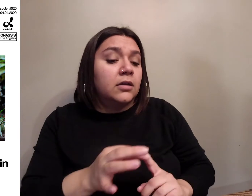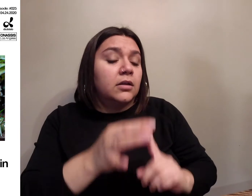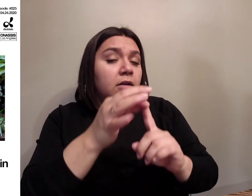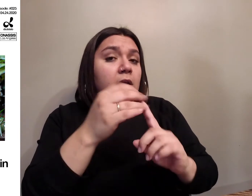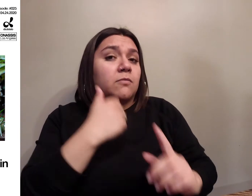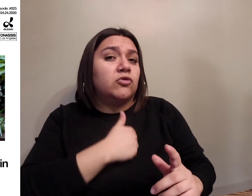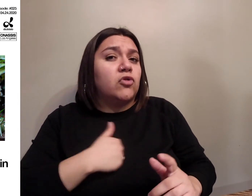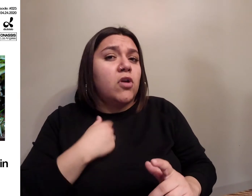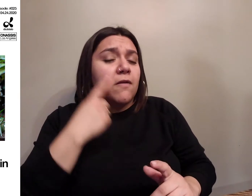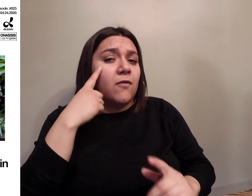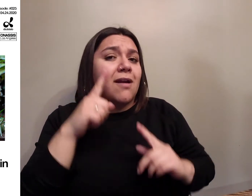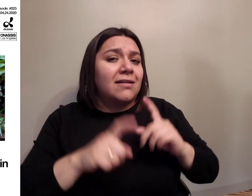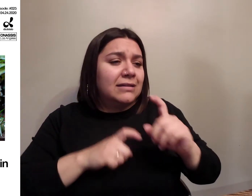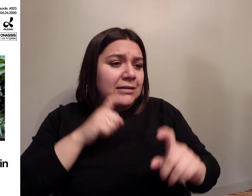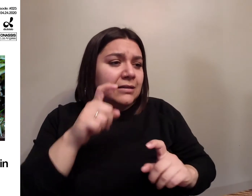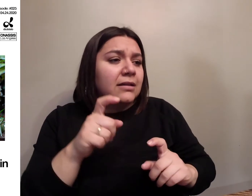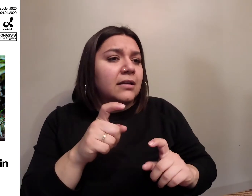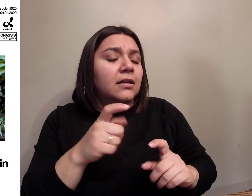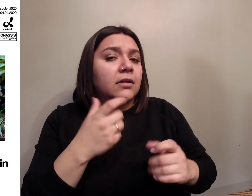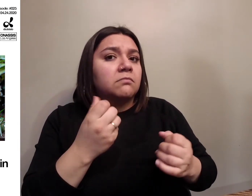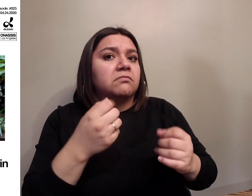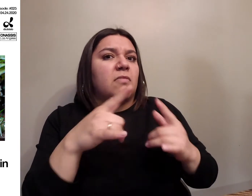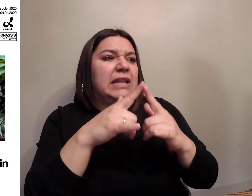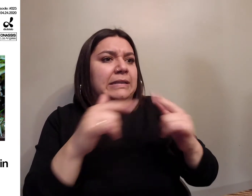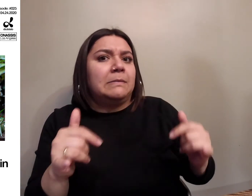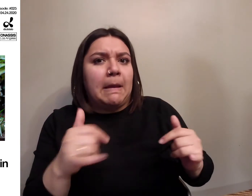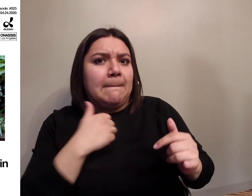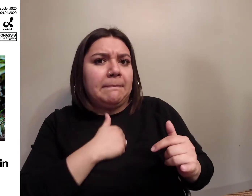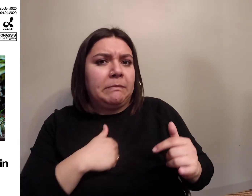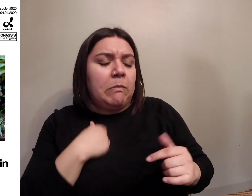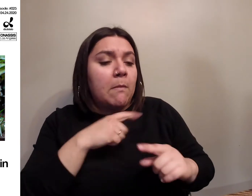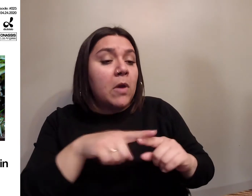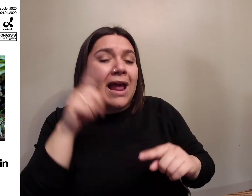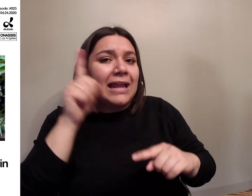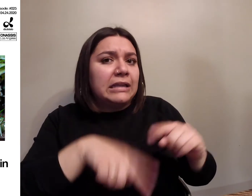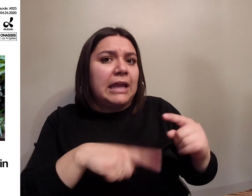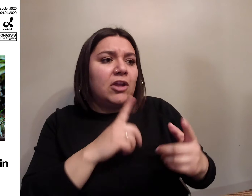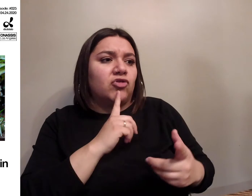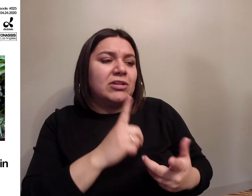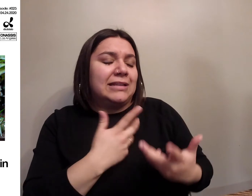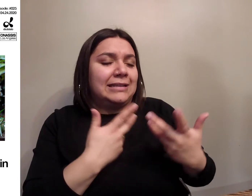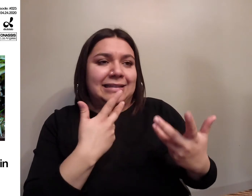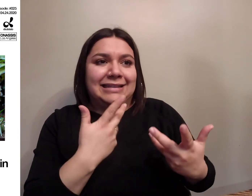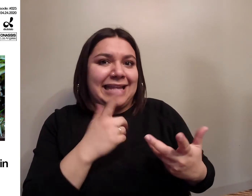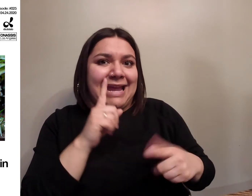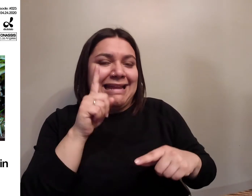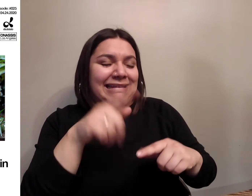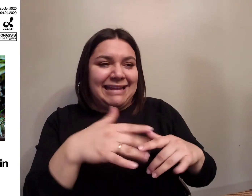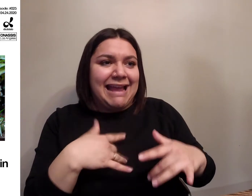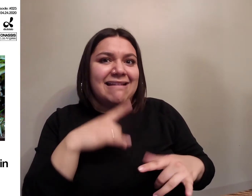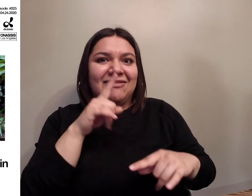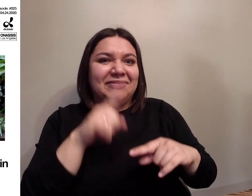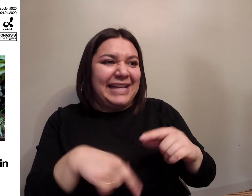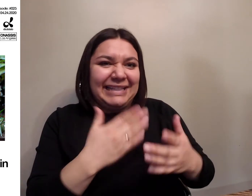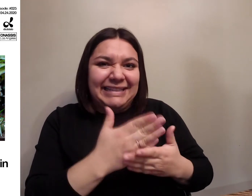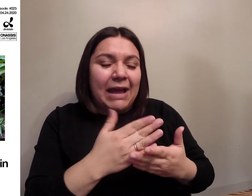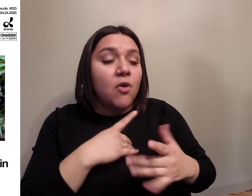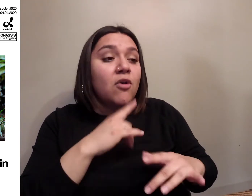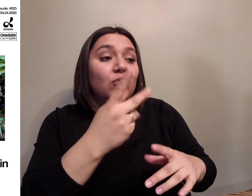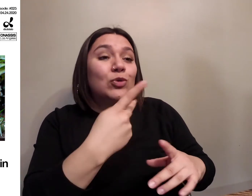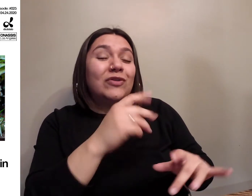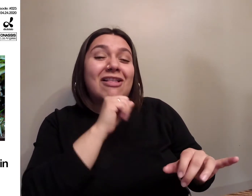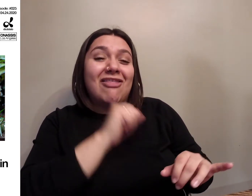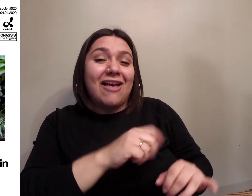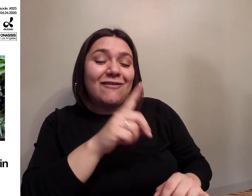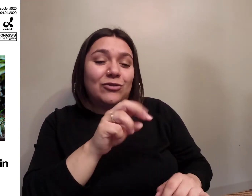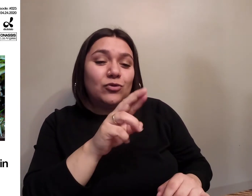this in particular, and sorry for asking so many questions all at once, but I just can't keep myself. I